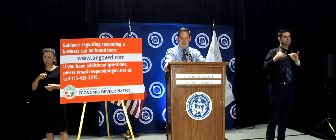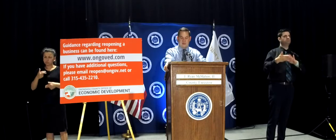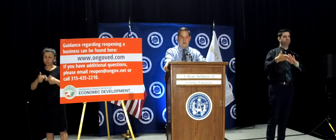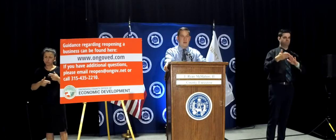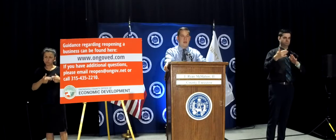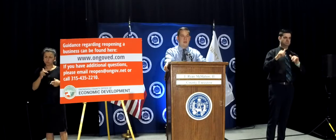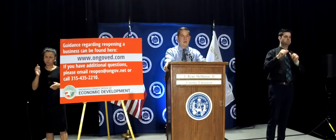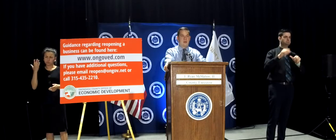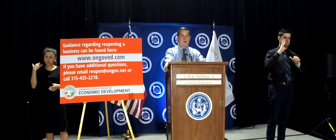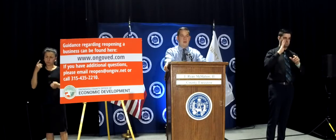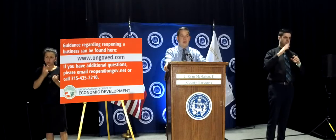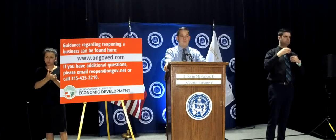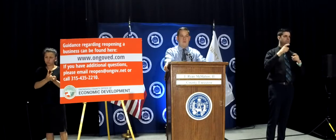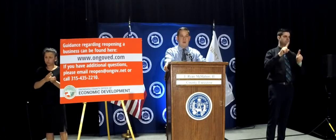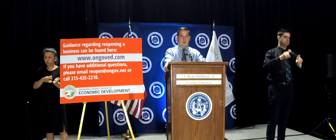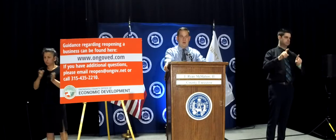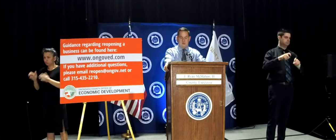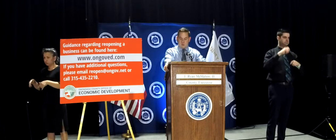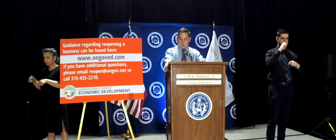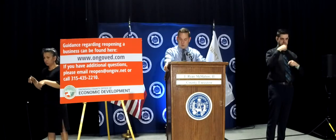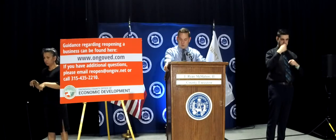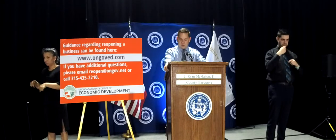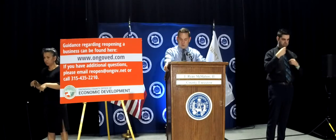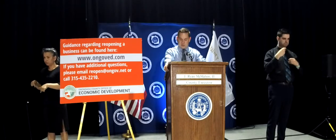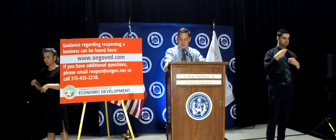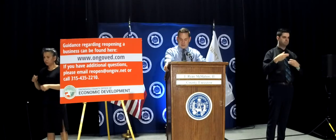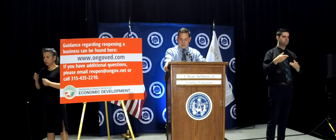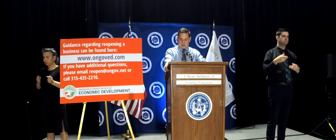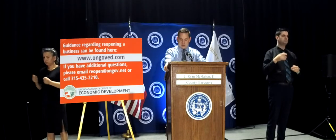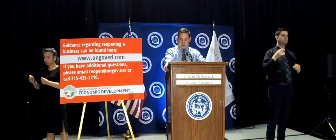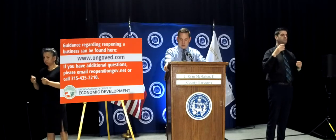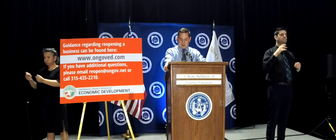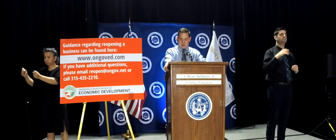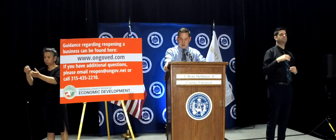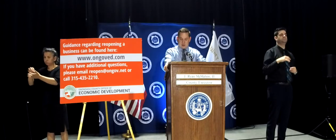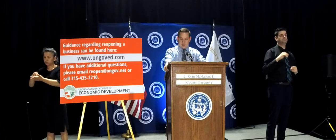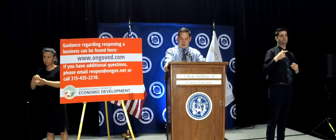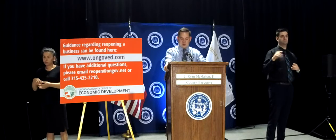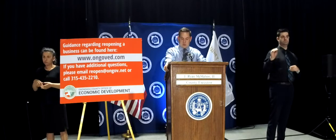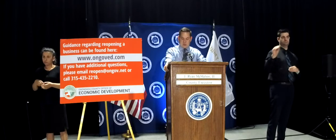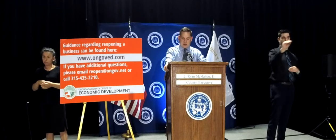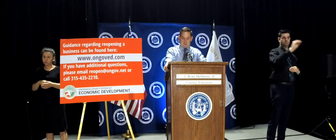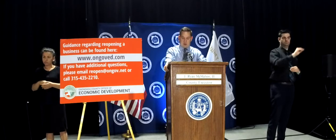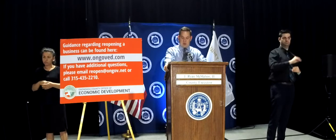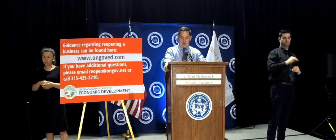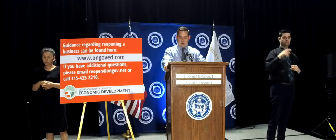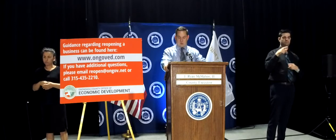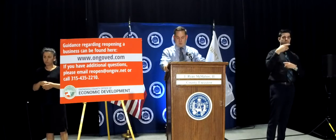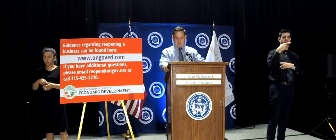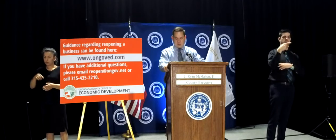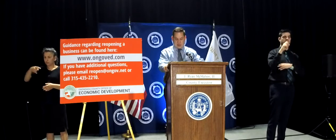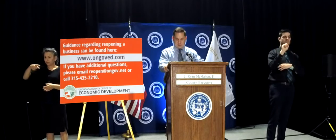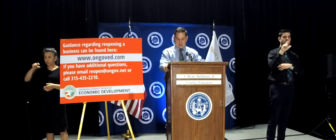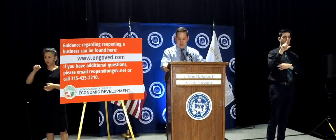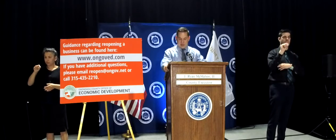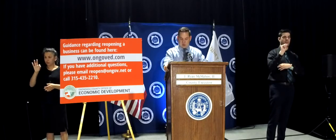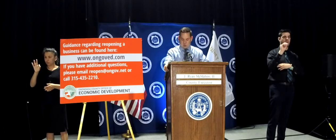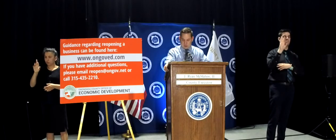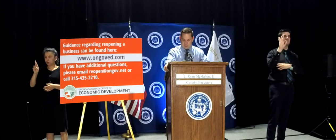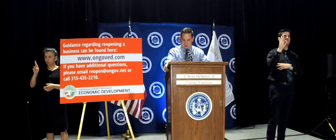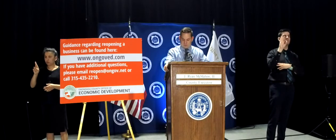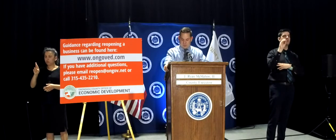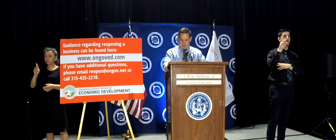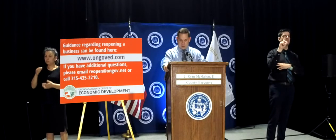the PSLA at Fowler High School doing testing. Next week on Monday, we will be at the